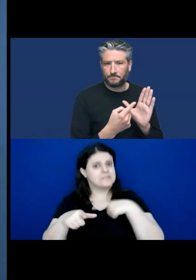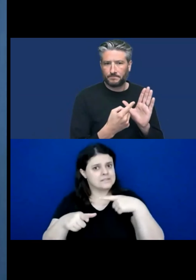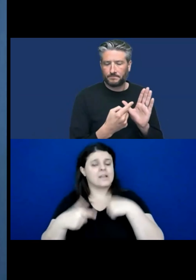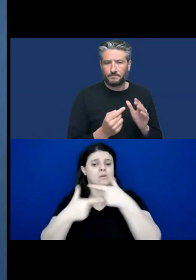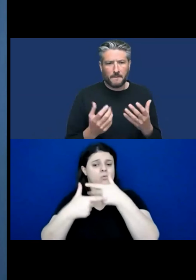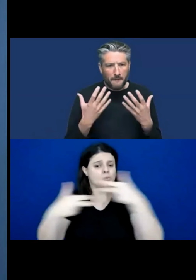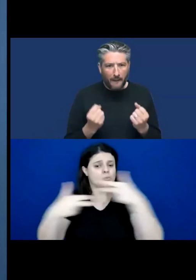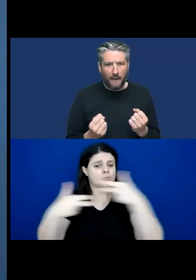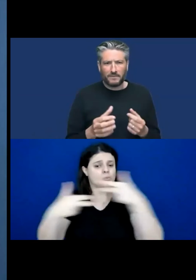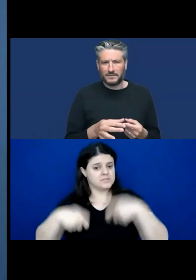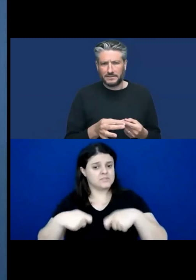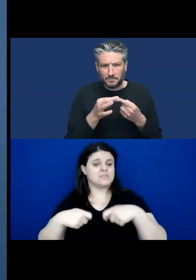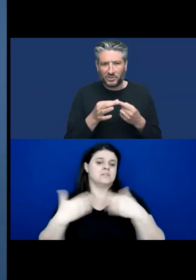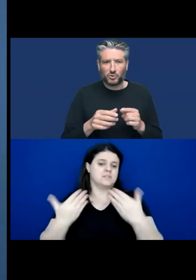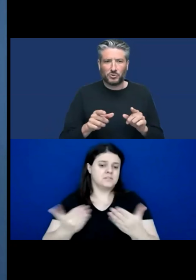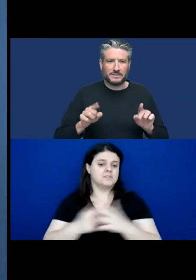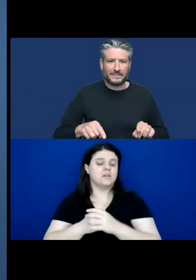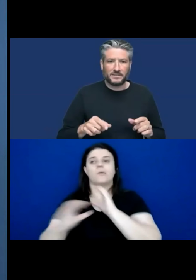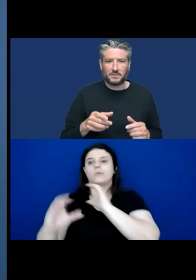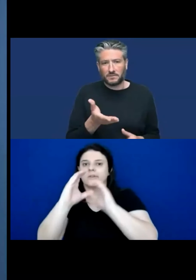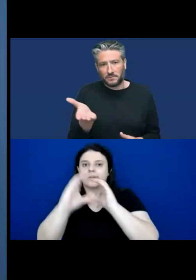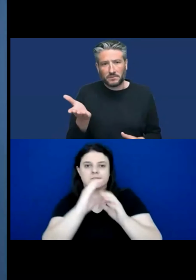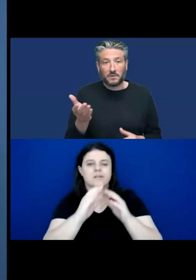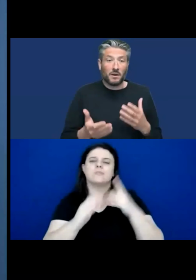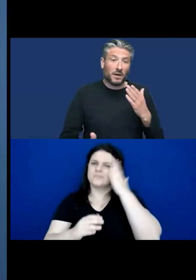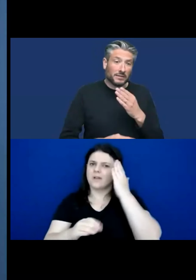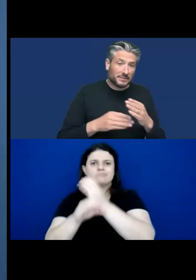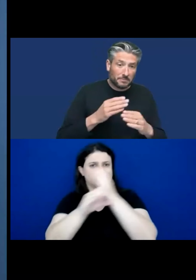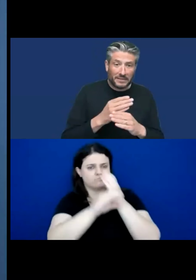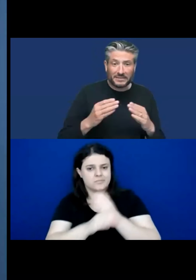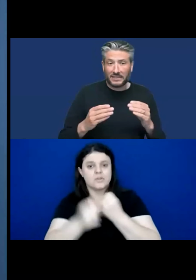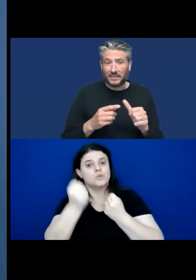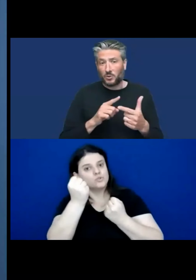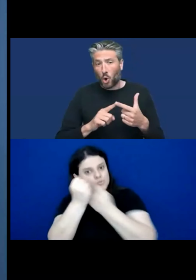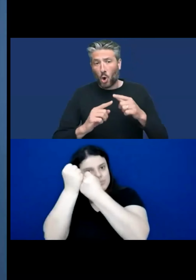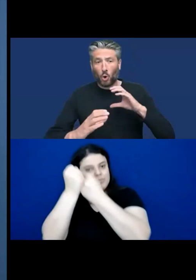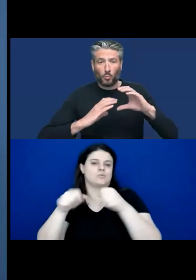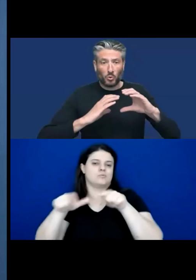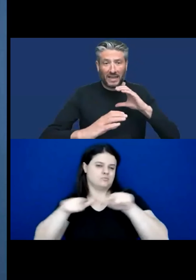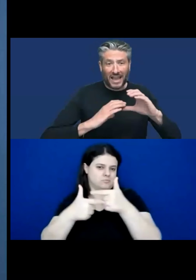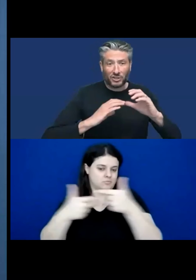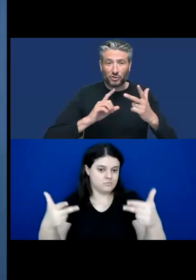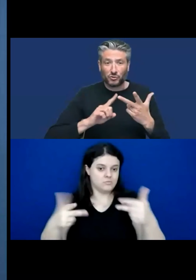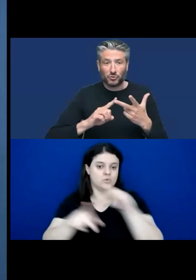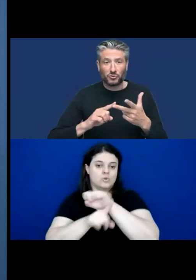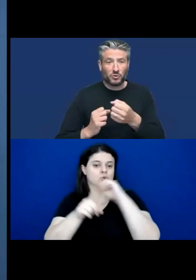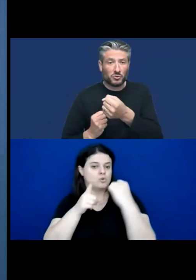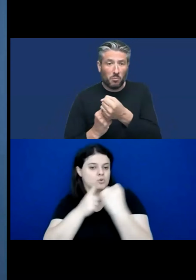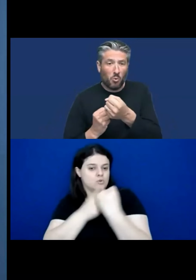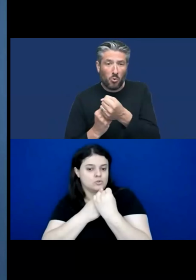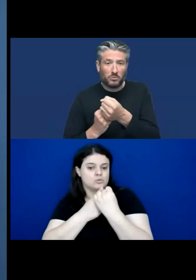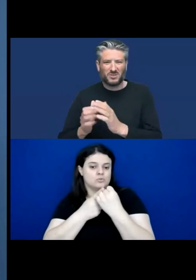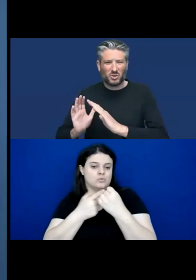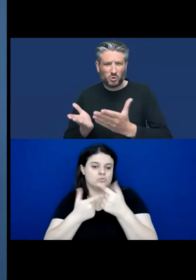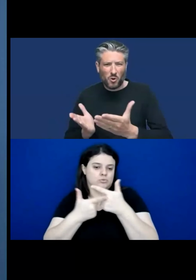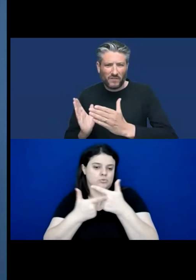considering accessibility, communication, support services or social welfare and